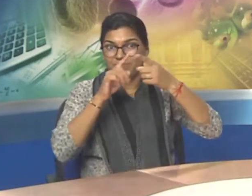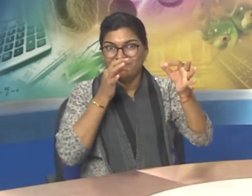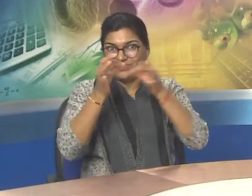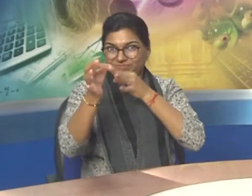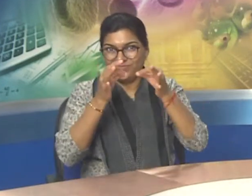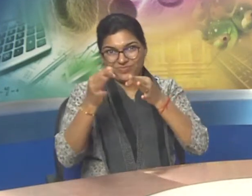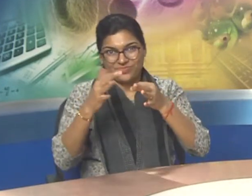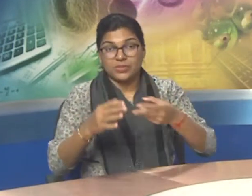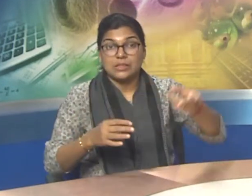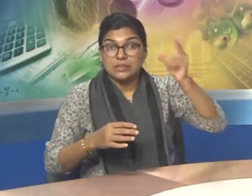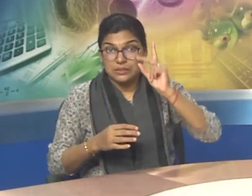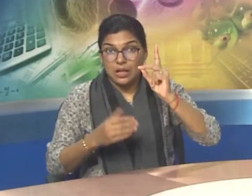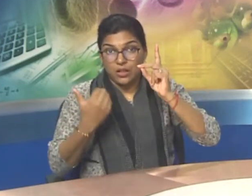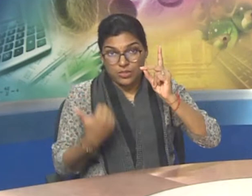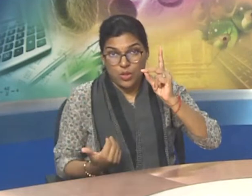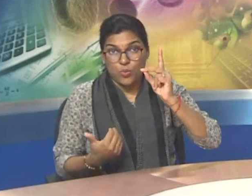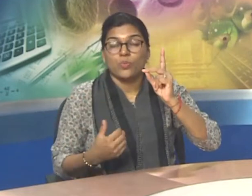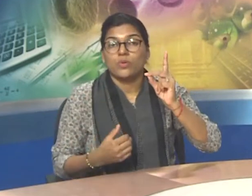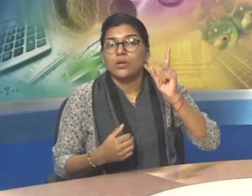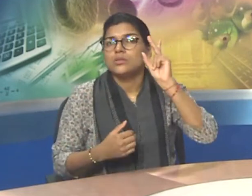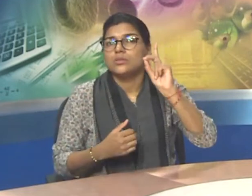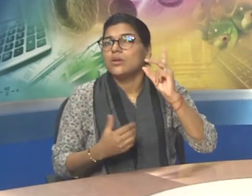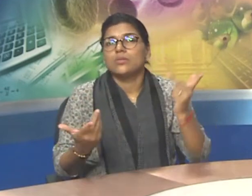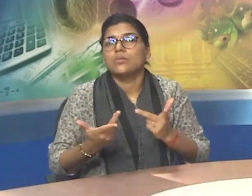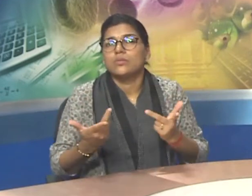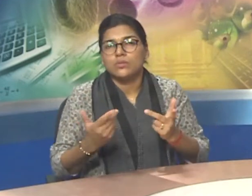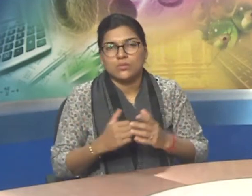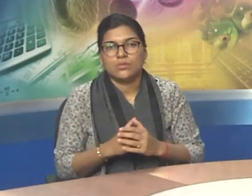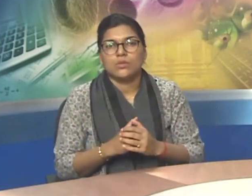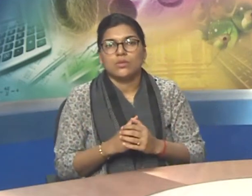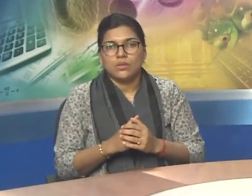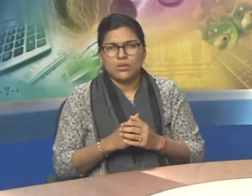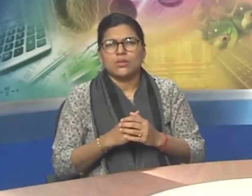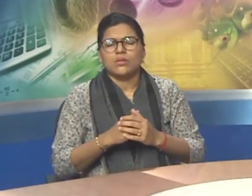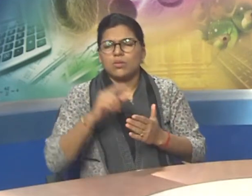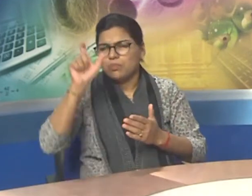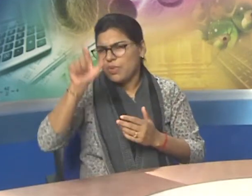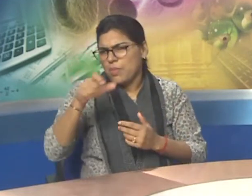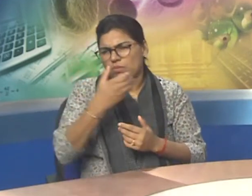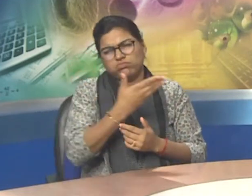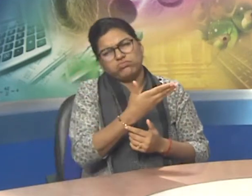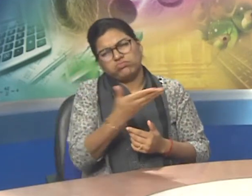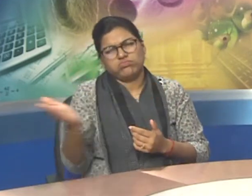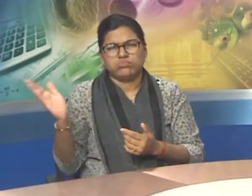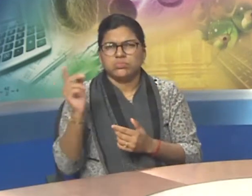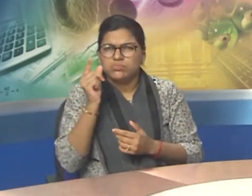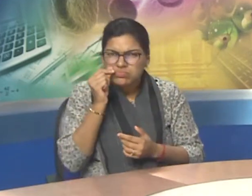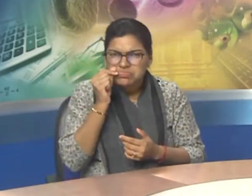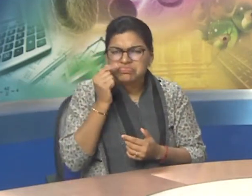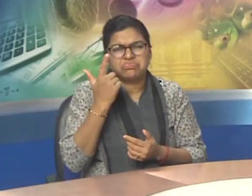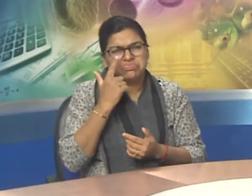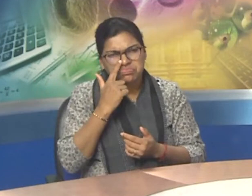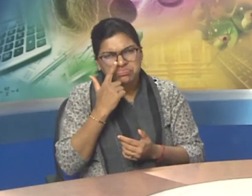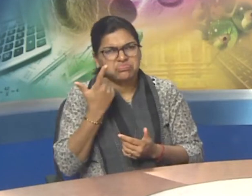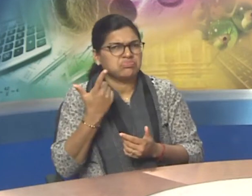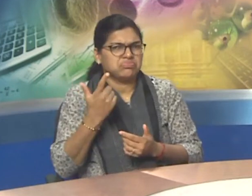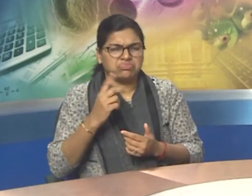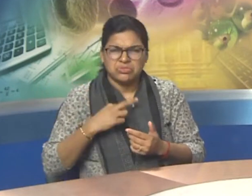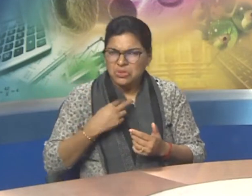Now first law we have understood. Now on screen you can see the second law of the 5 law. The second law states